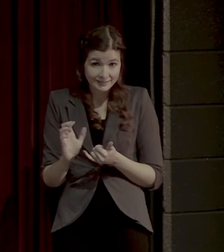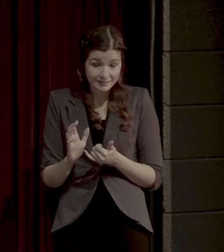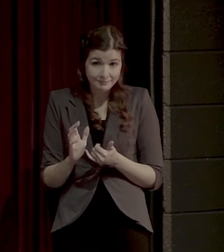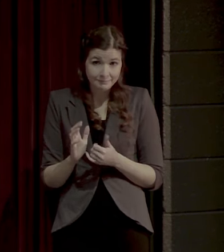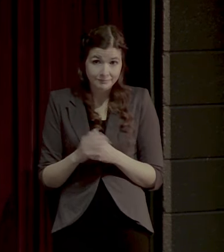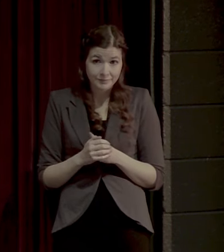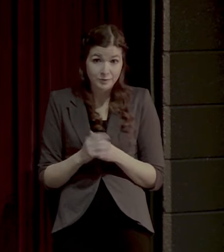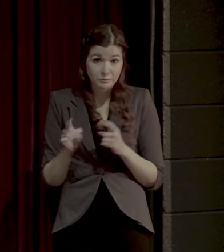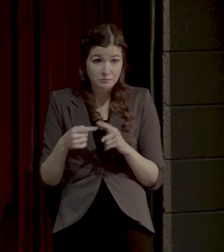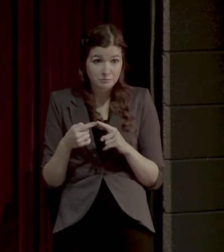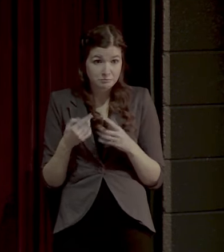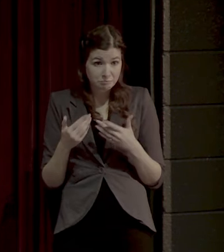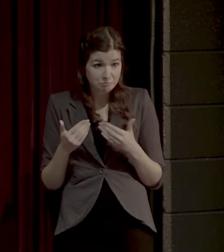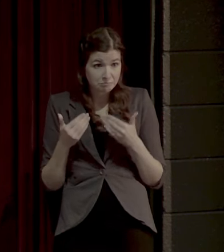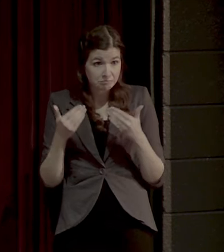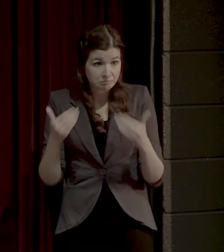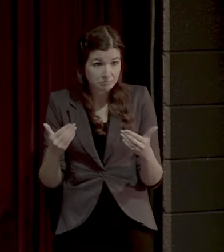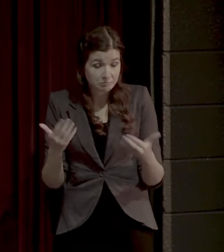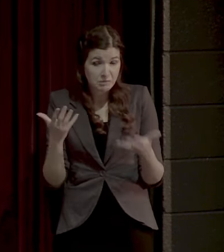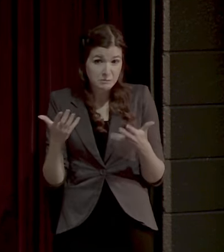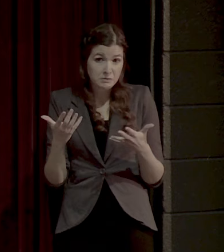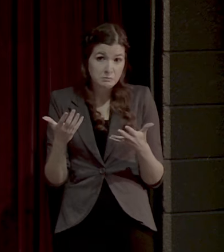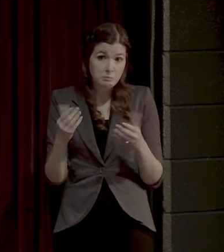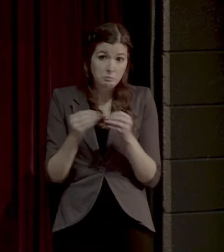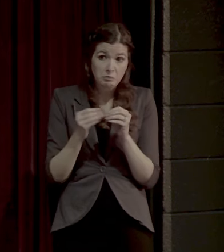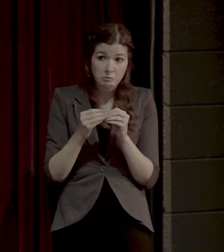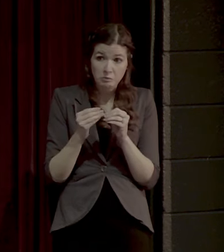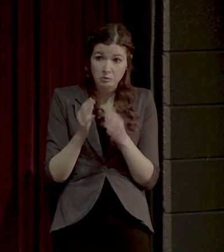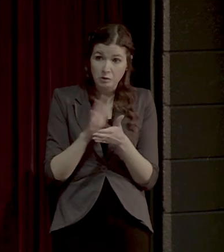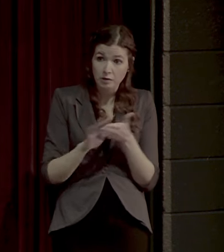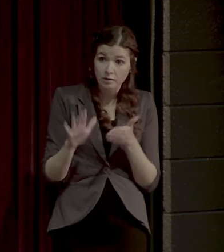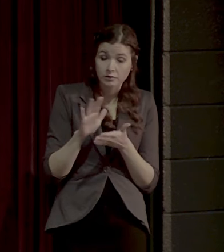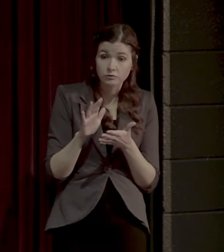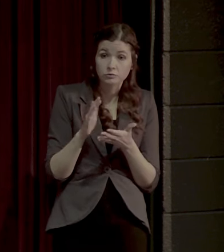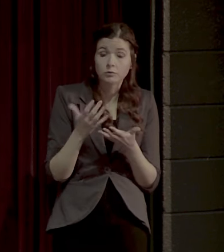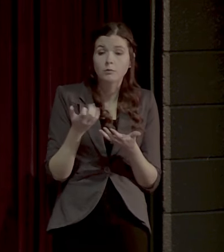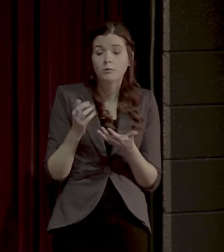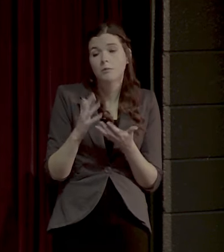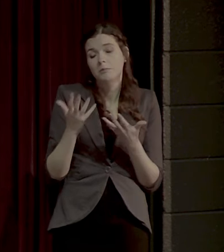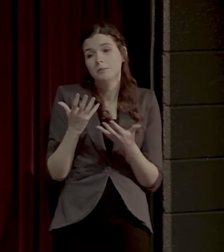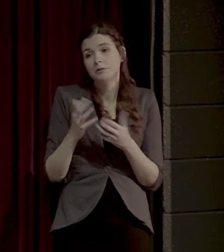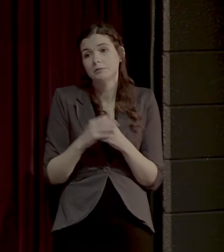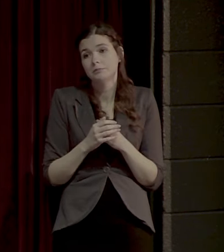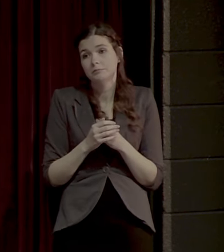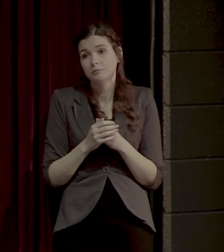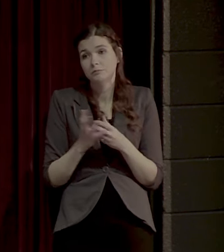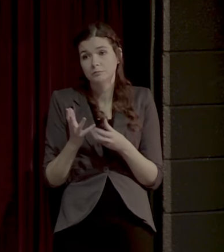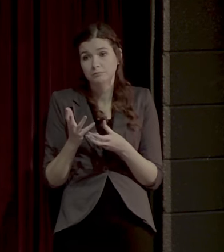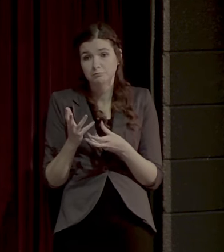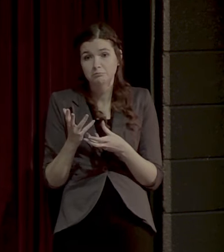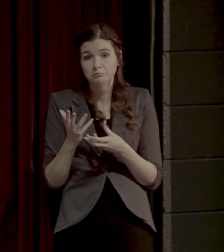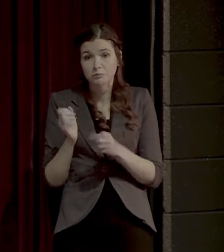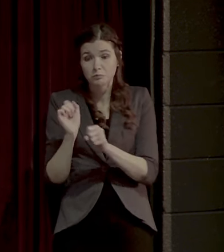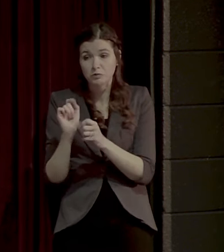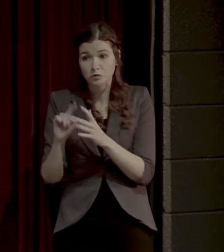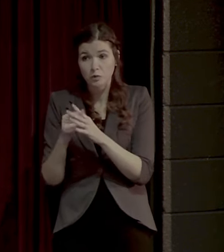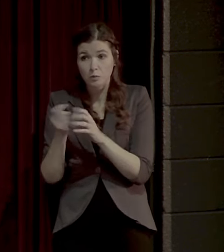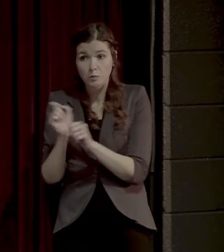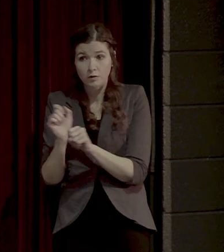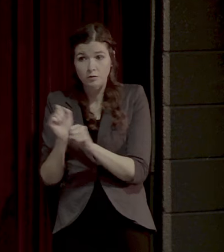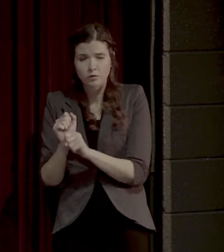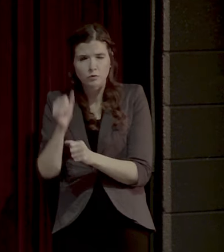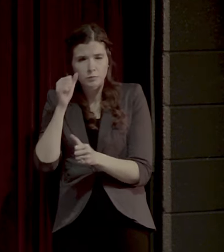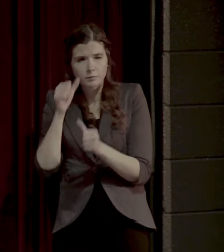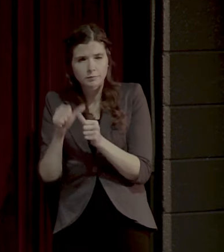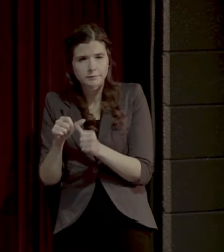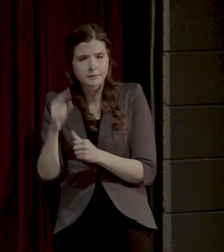future plans, whether it's on to further education or joining the workforce, please remember to keep LRSC on